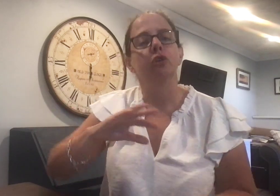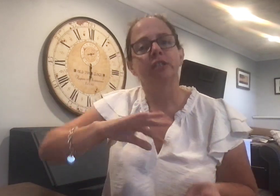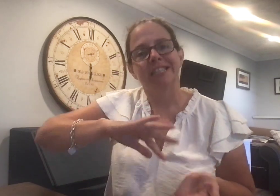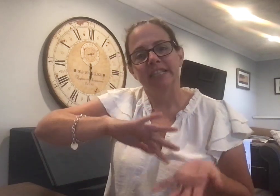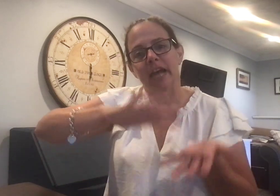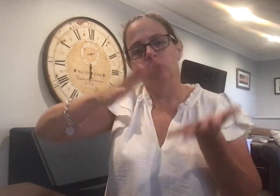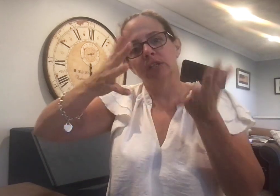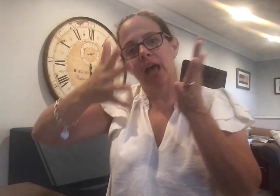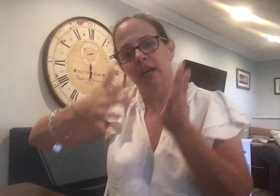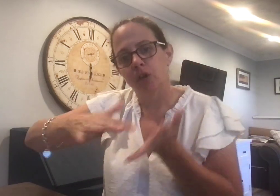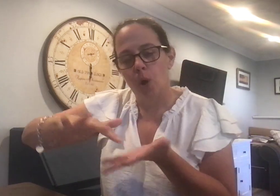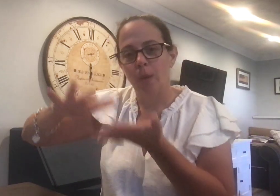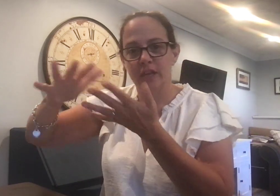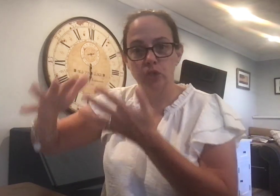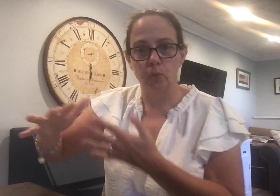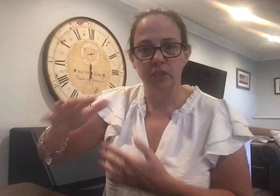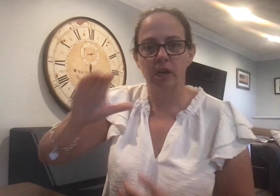see letters kind of go into each other.